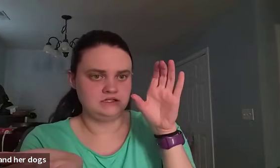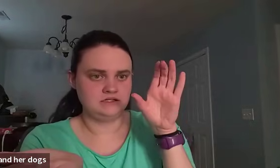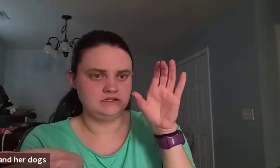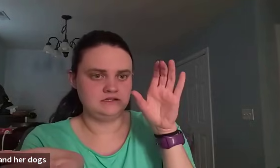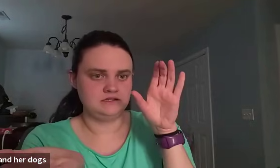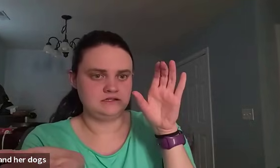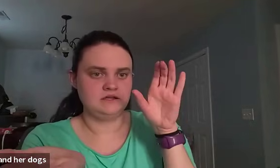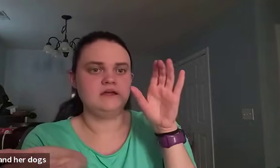100,000.